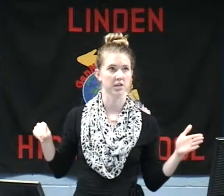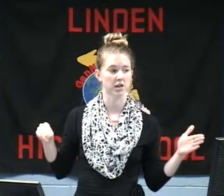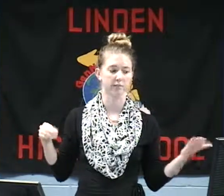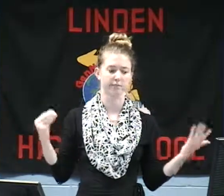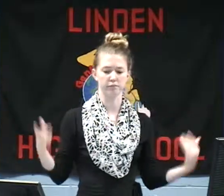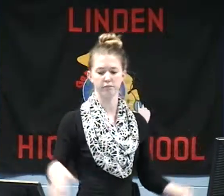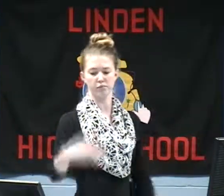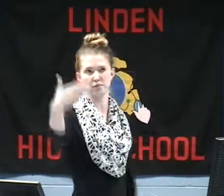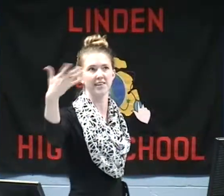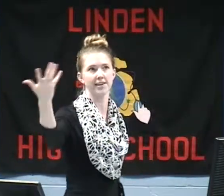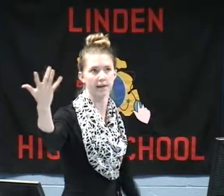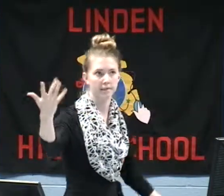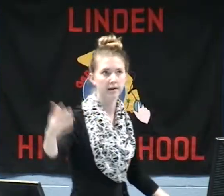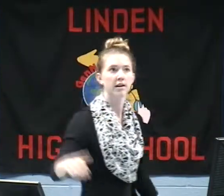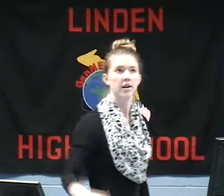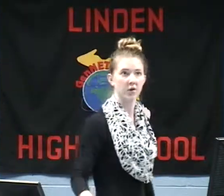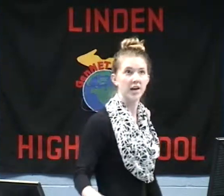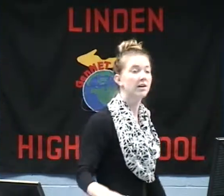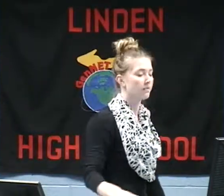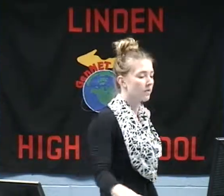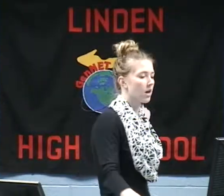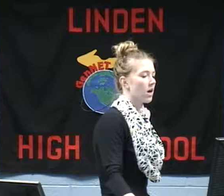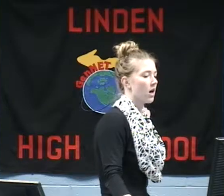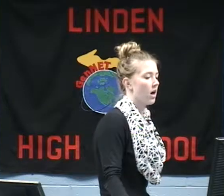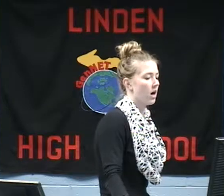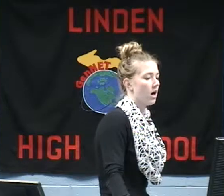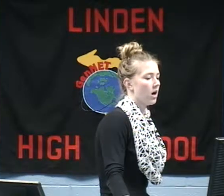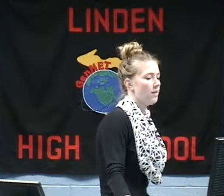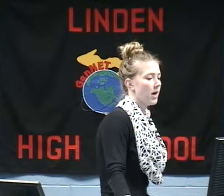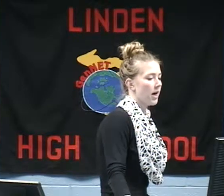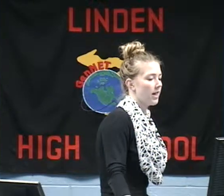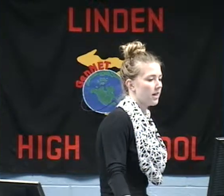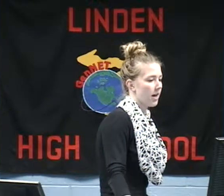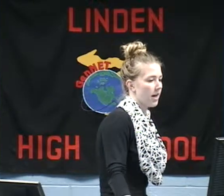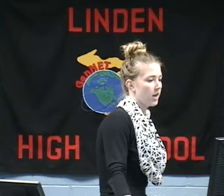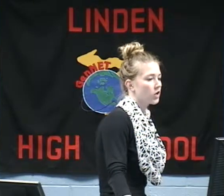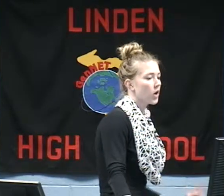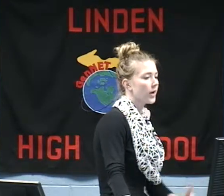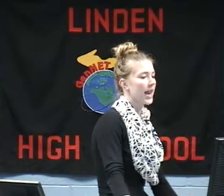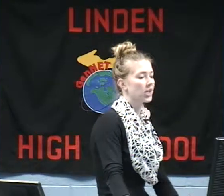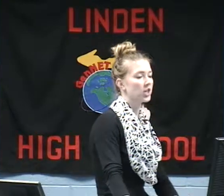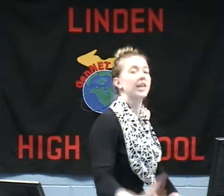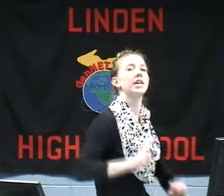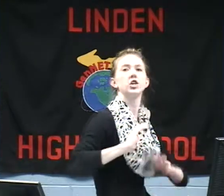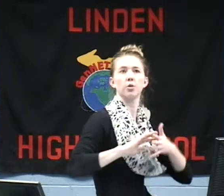into FaceTime. Okay? And then Zoe and Ashley,